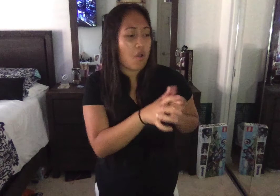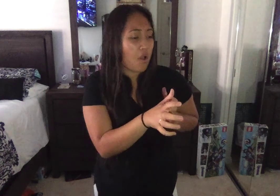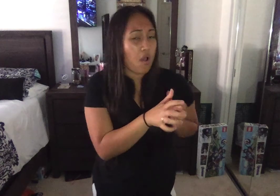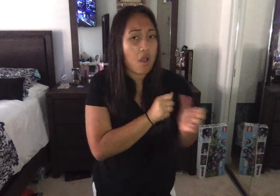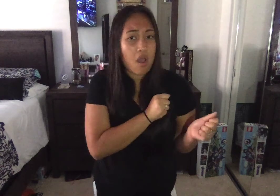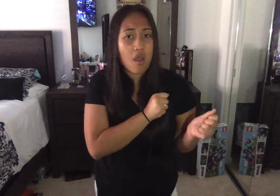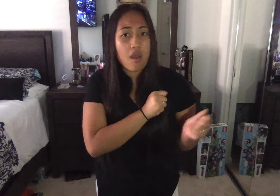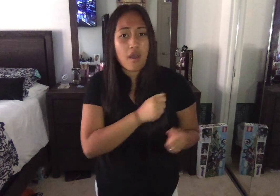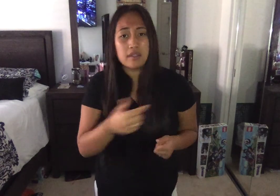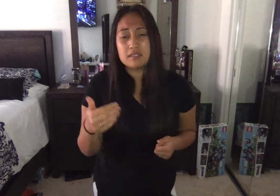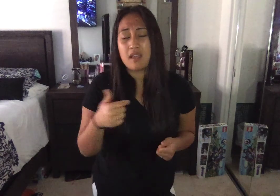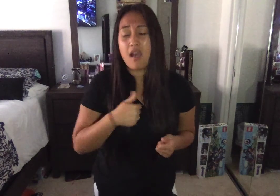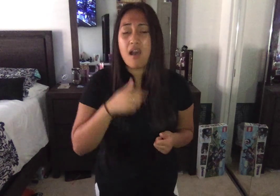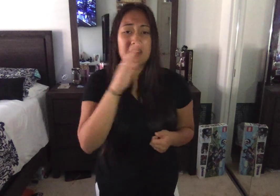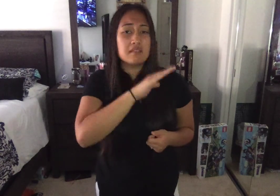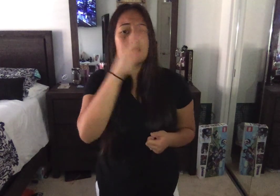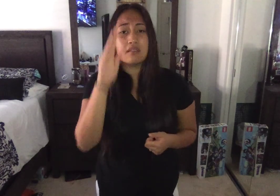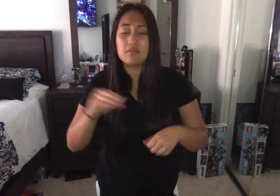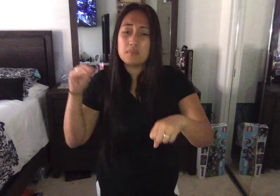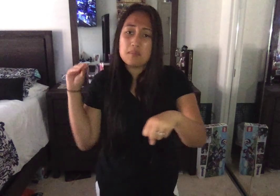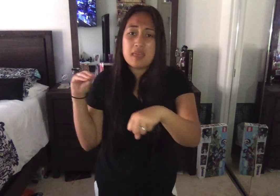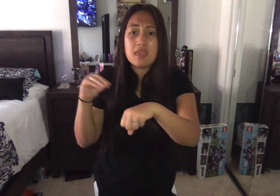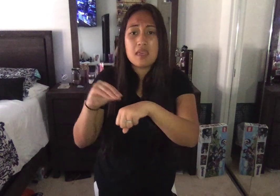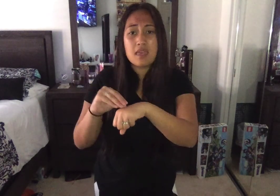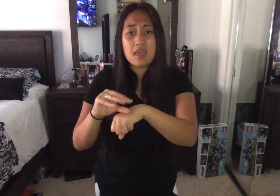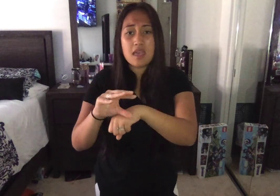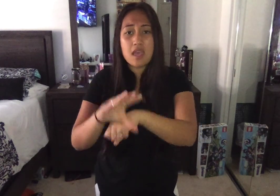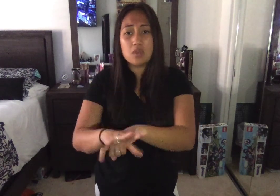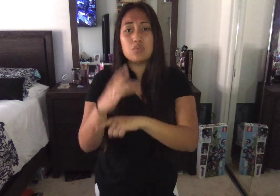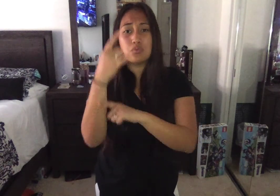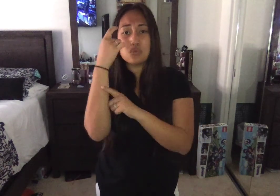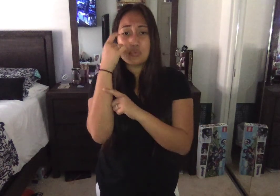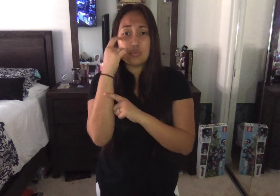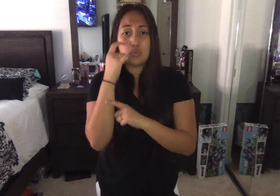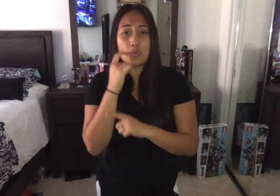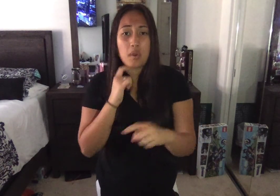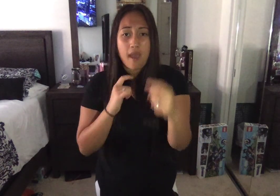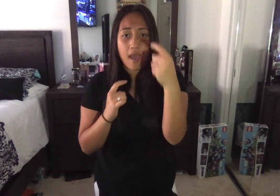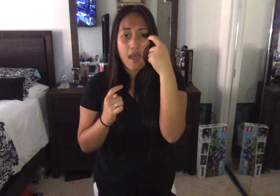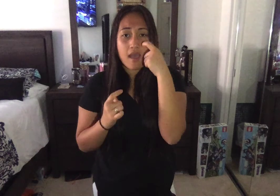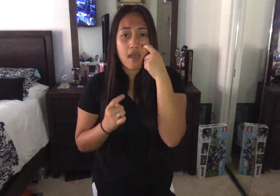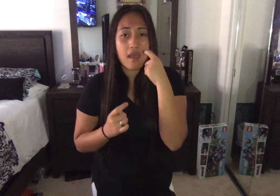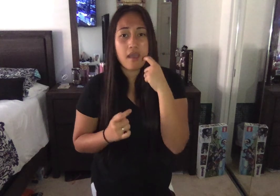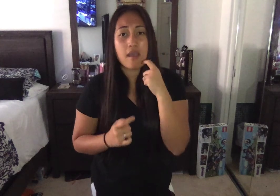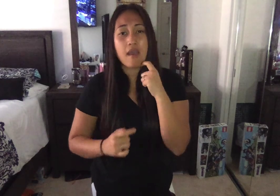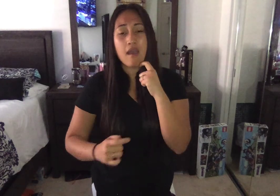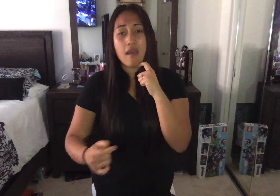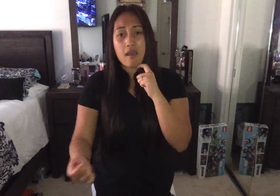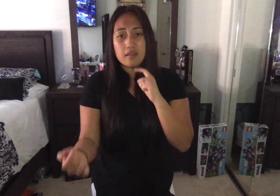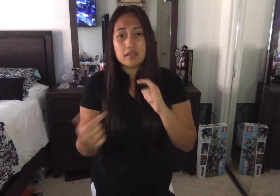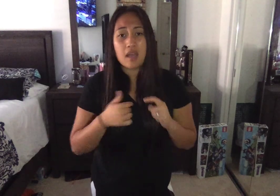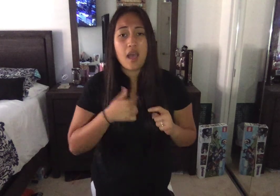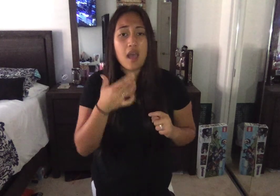heart I'll never make you cry I'd rather die